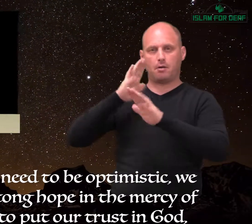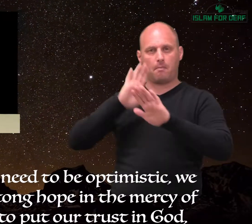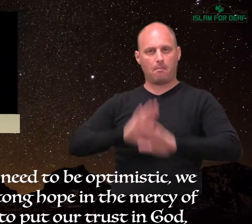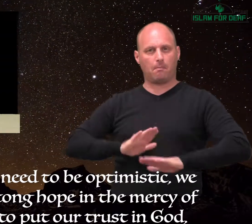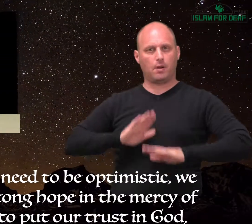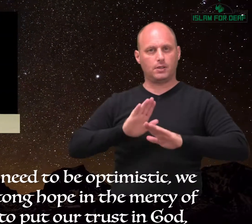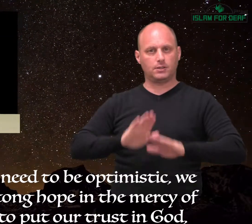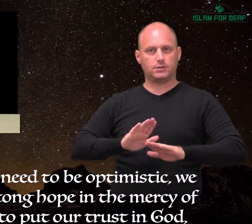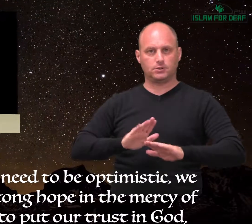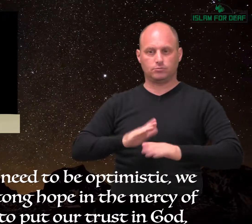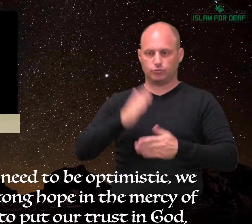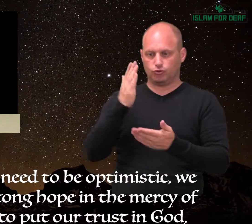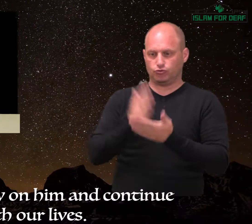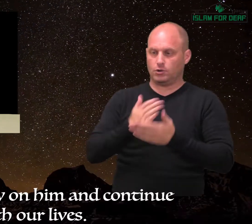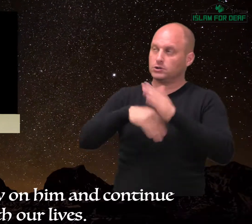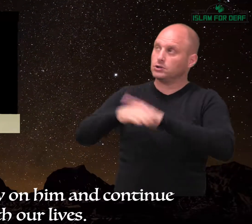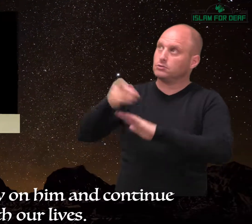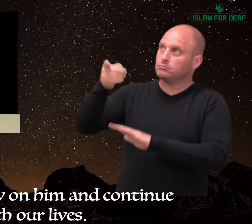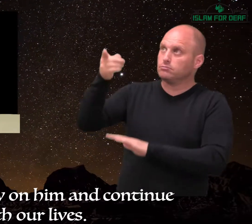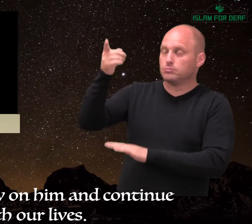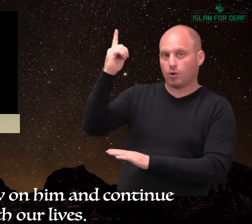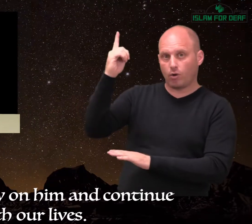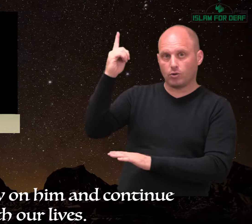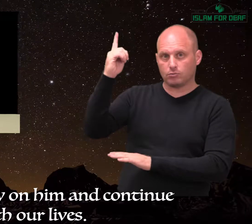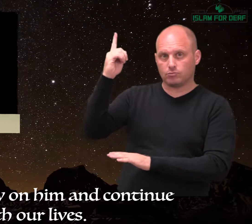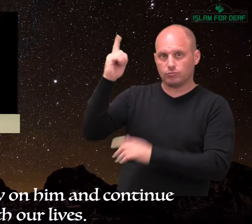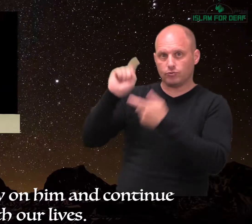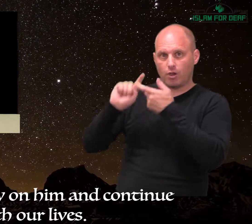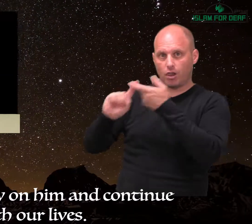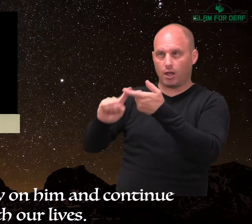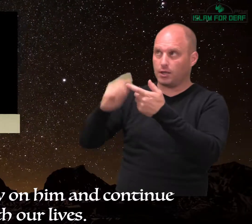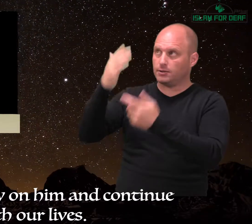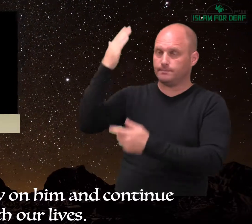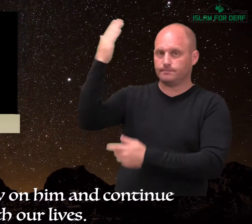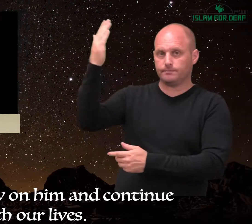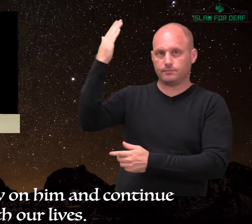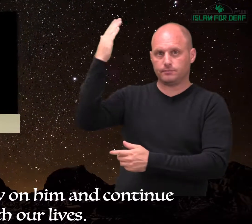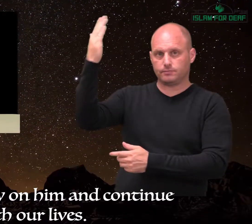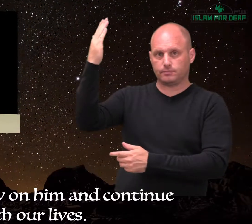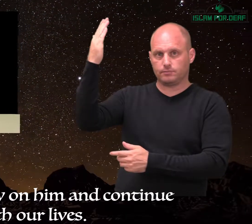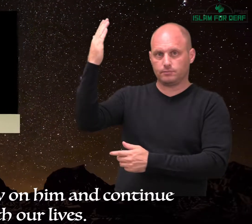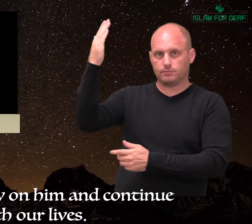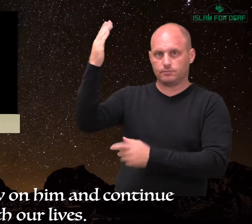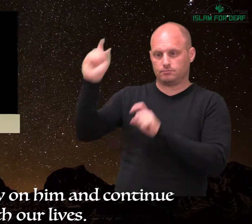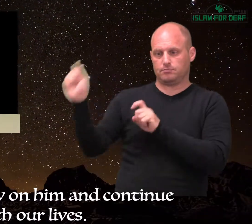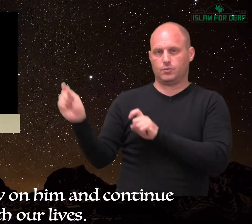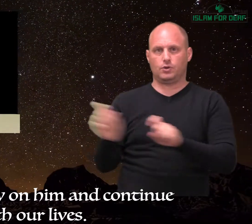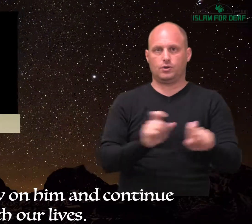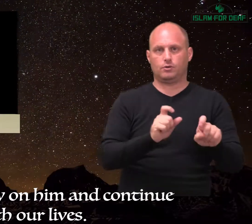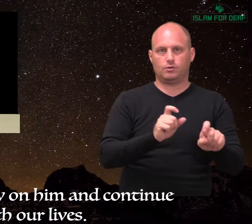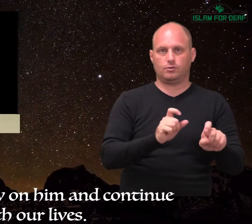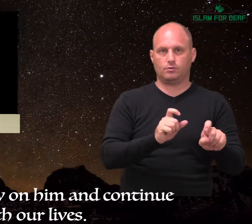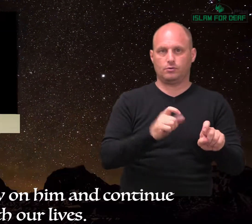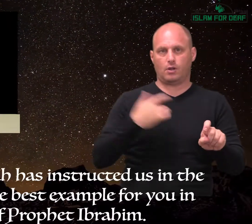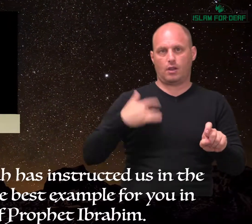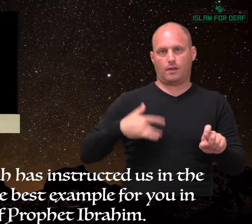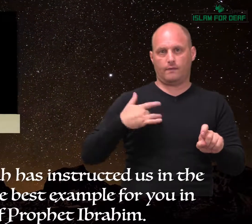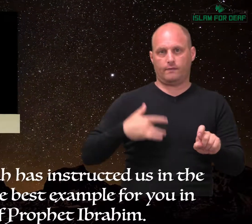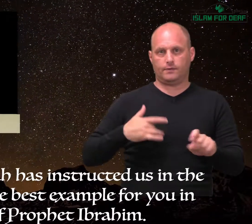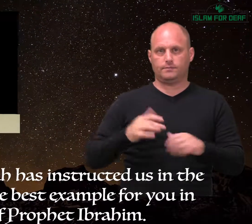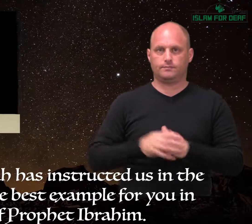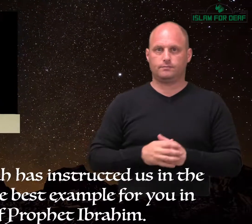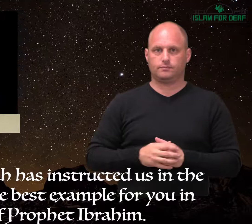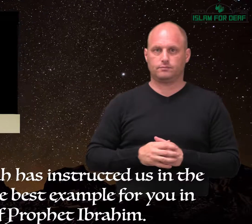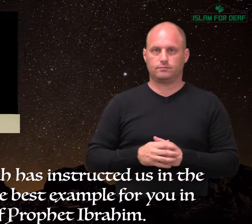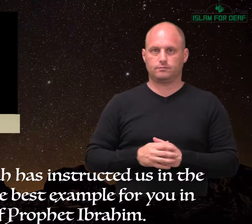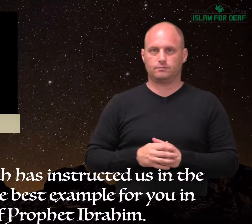have to put our trust in God. We have to rely on Him and continue with our life. That